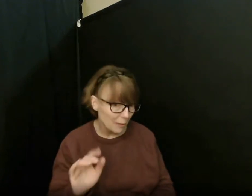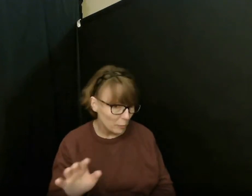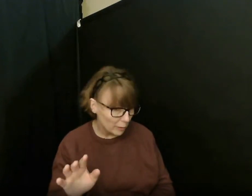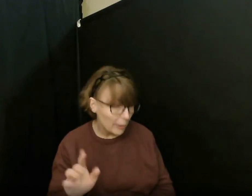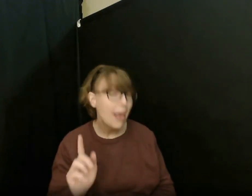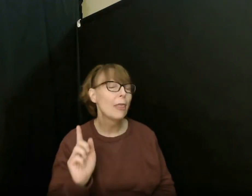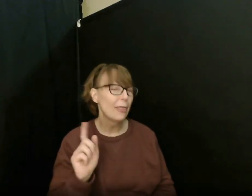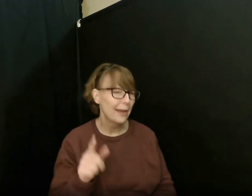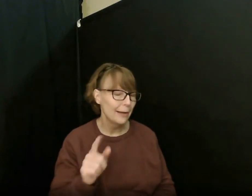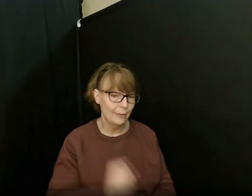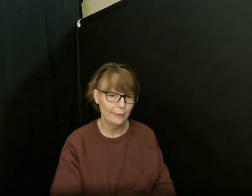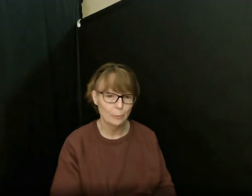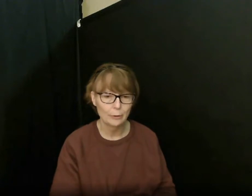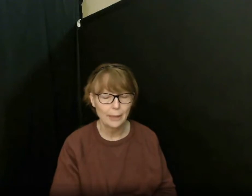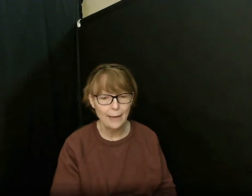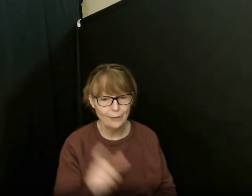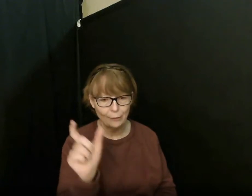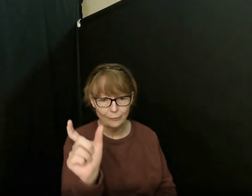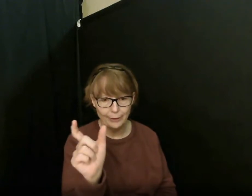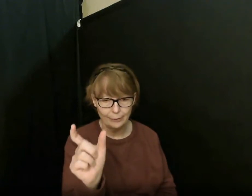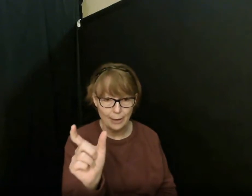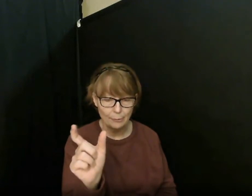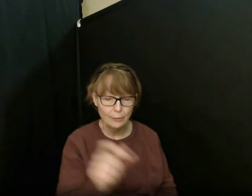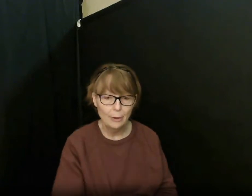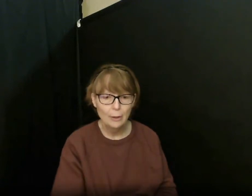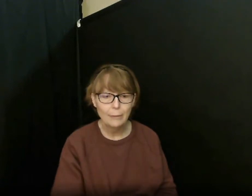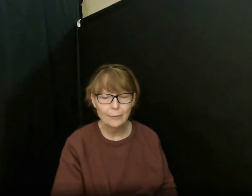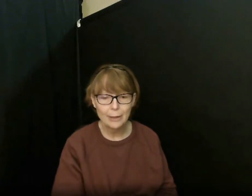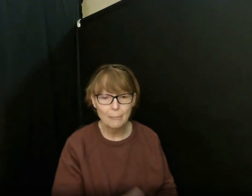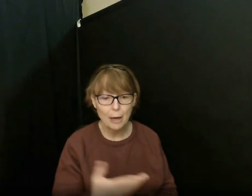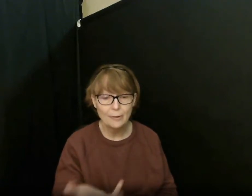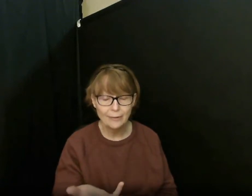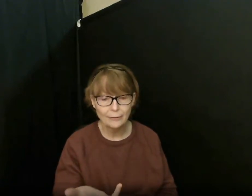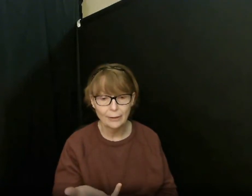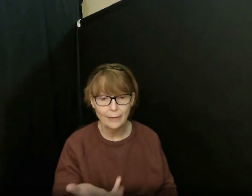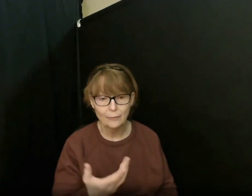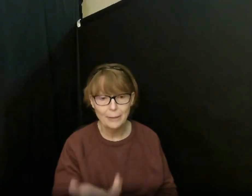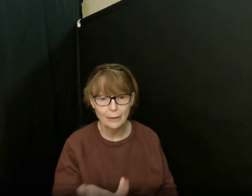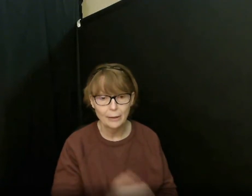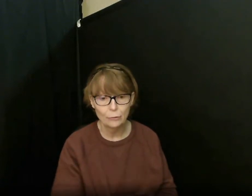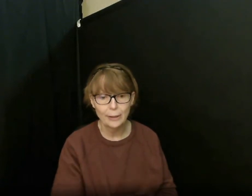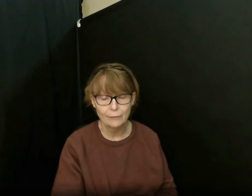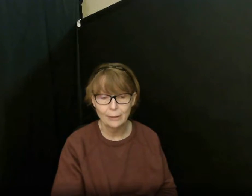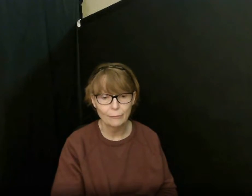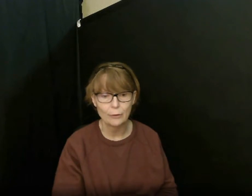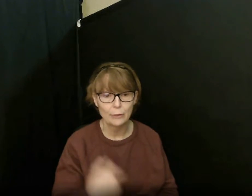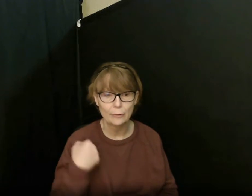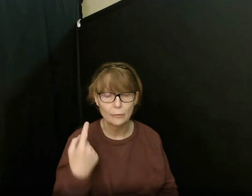word, Yeah. then I see the word. I have to actually see it typed, because Right. I'm dyslexic, and that's been a trick I've done for years and years and